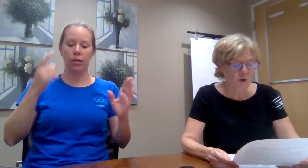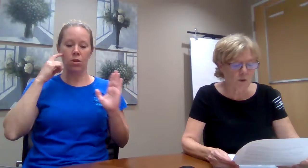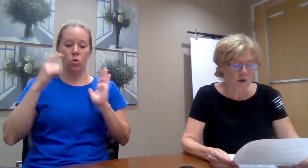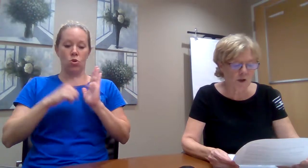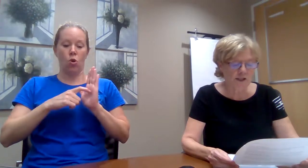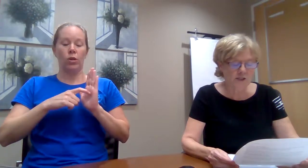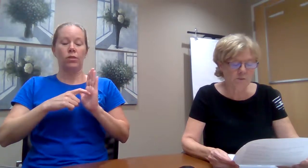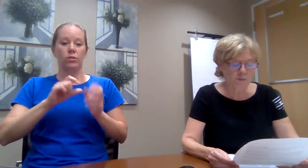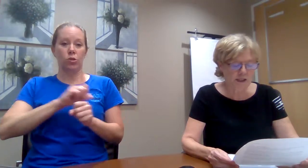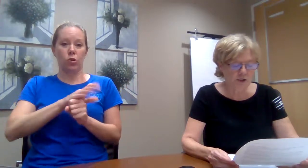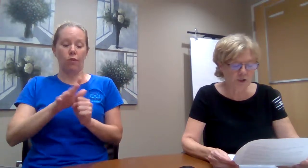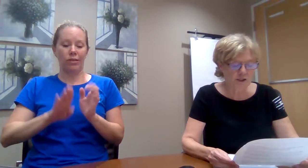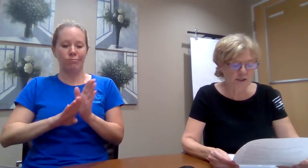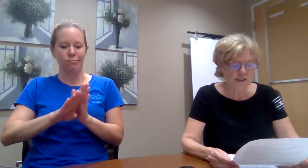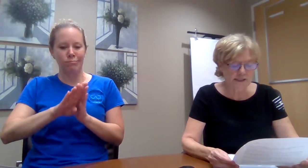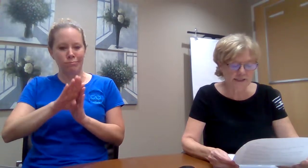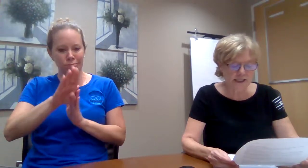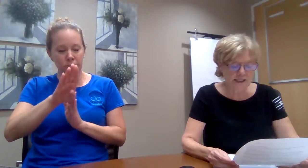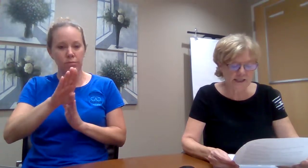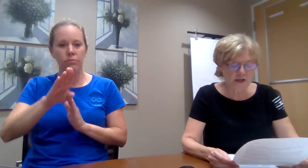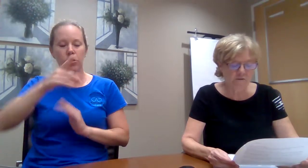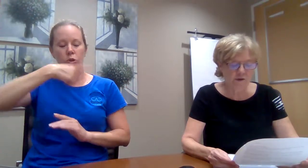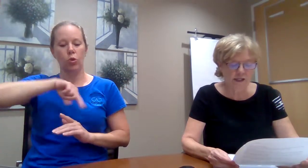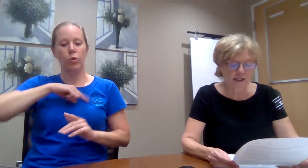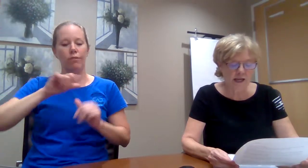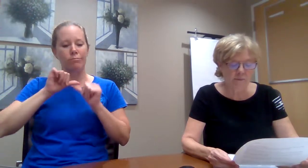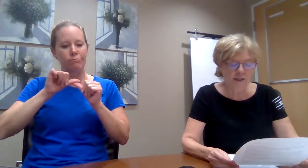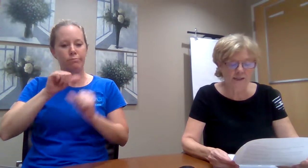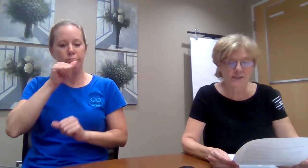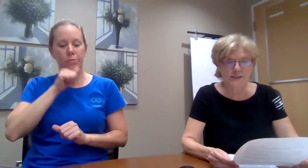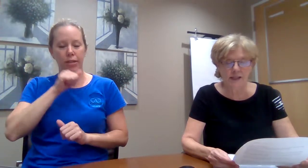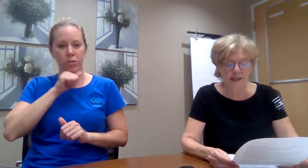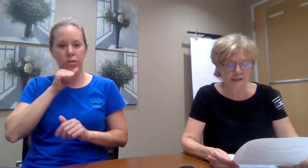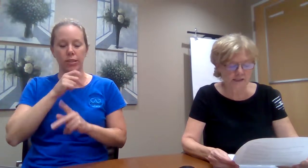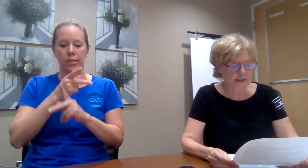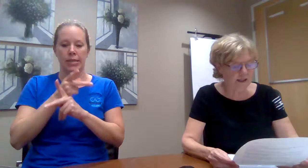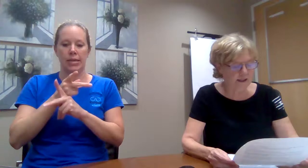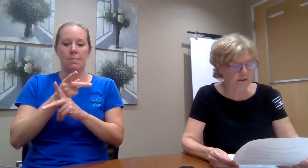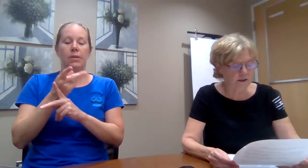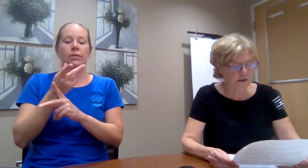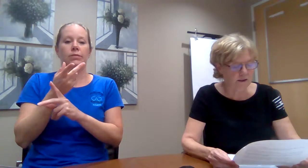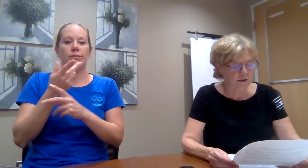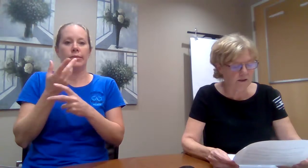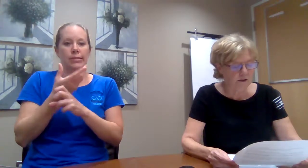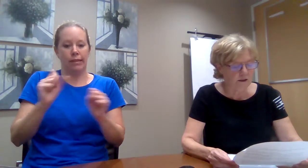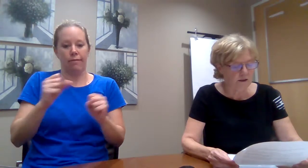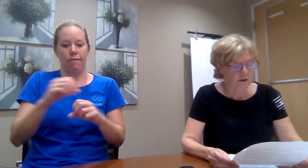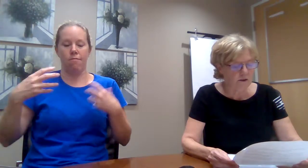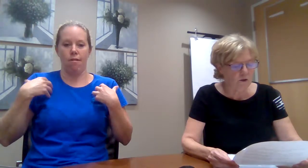cases. We all need to be patient, stay safe, and that means staying inside.